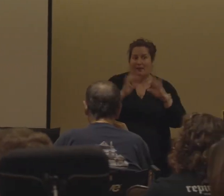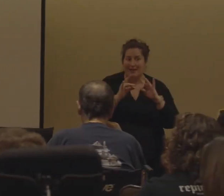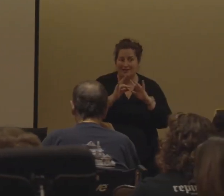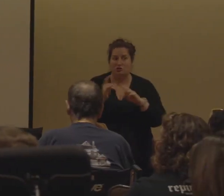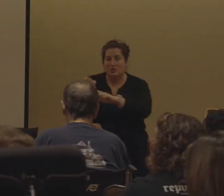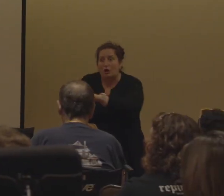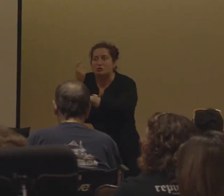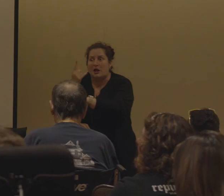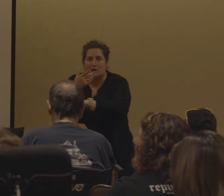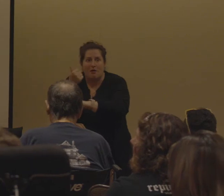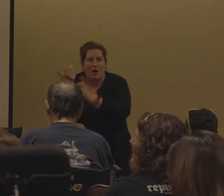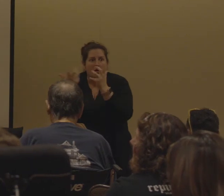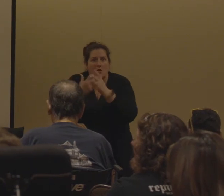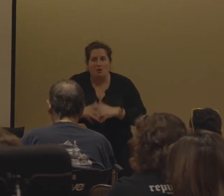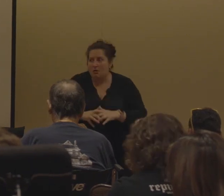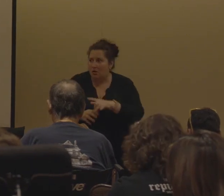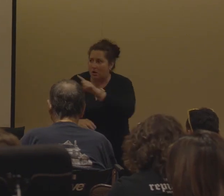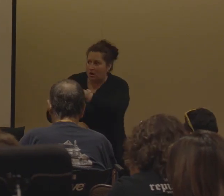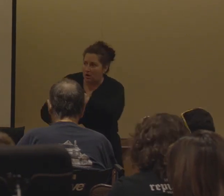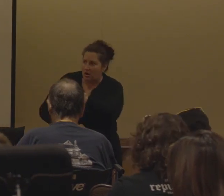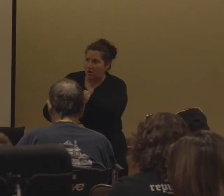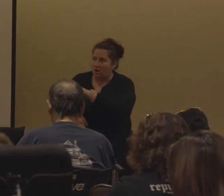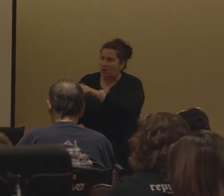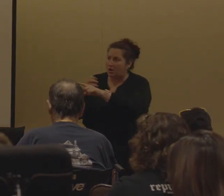good. Yes. Your son.